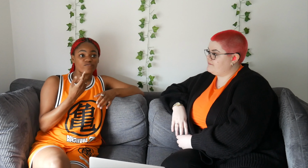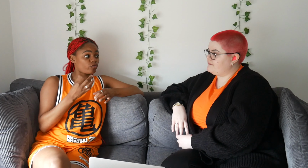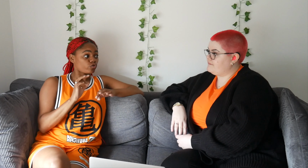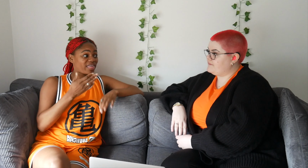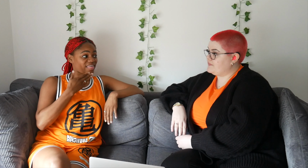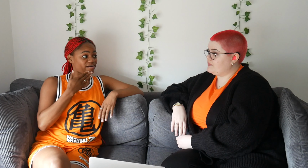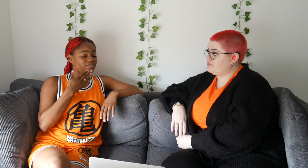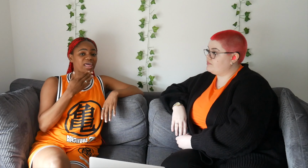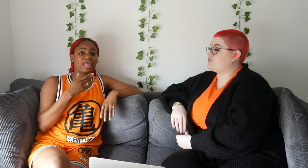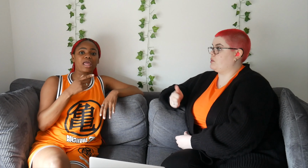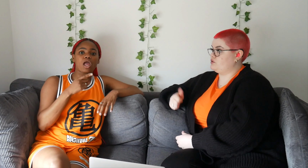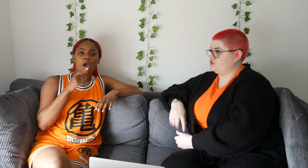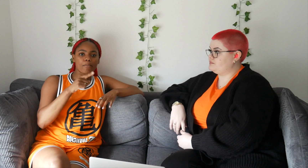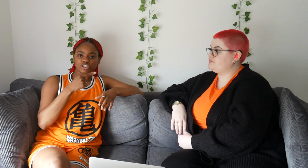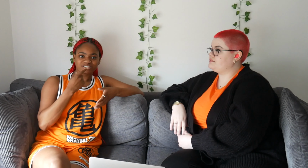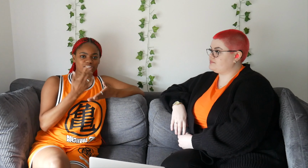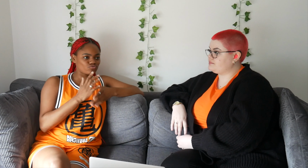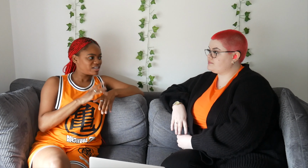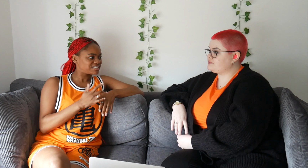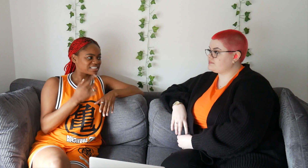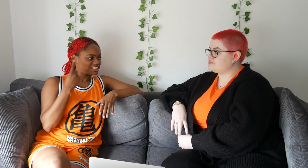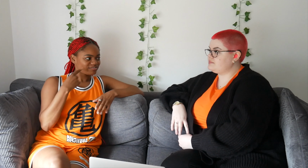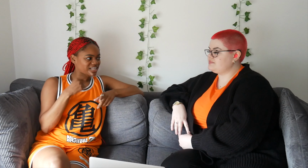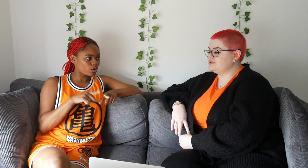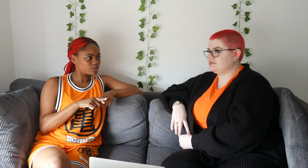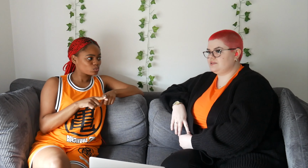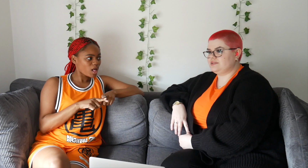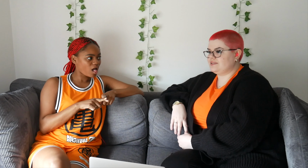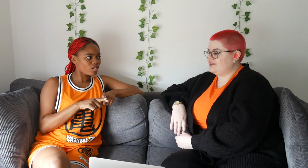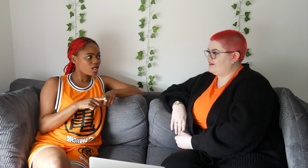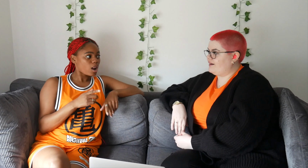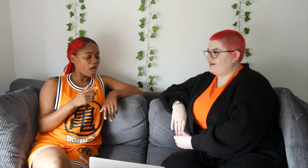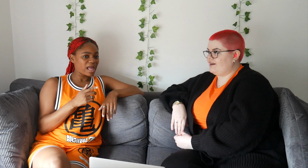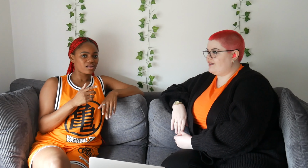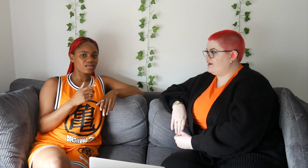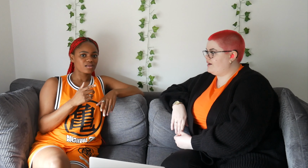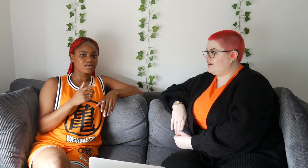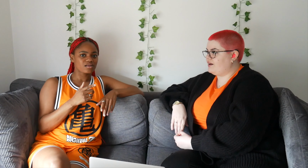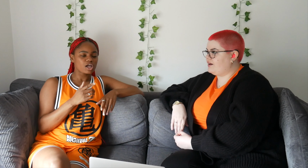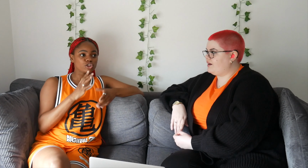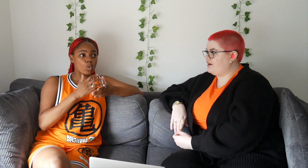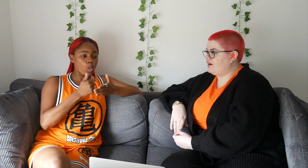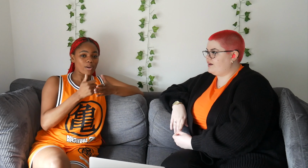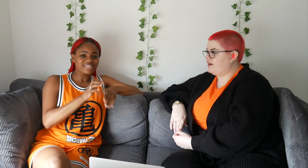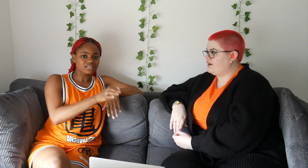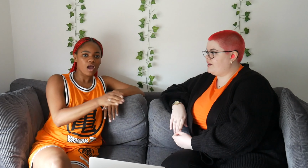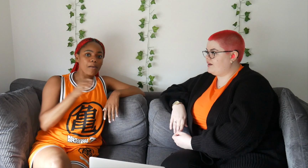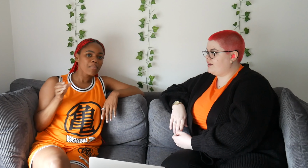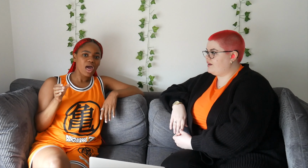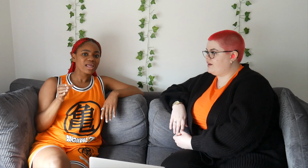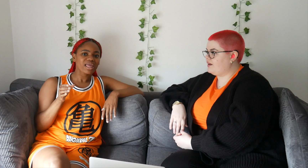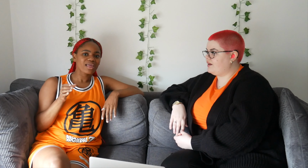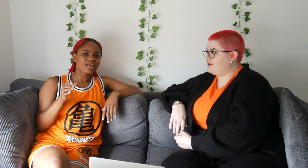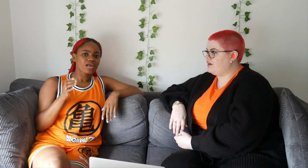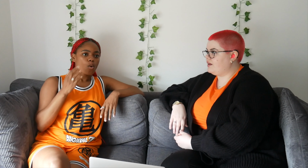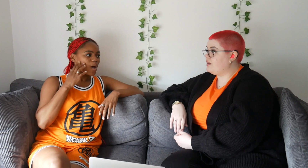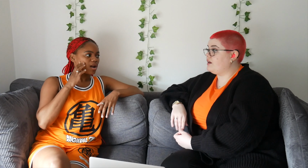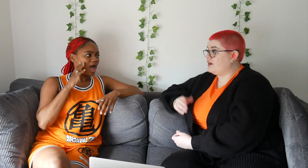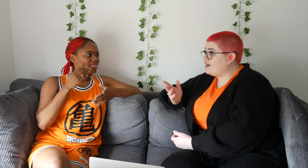one for free, thankfully. But she said it's really sensitive to sound as well. Like she's always unplugging it when the baby's